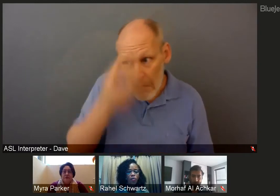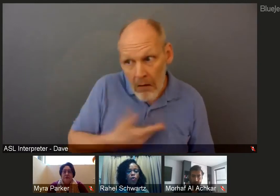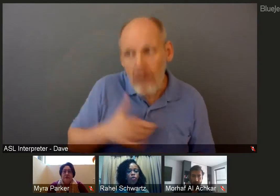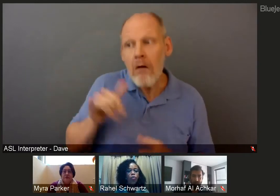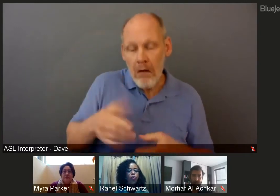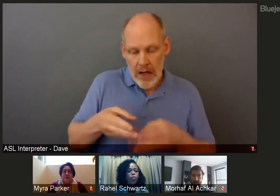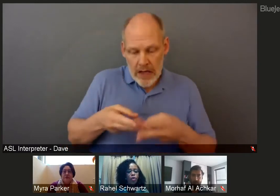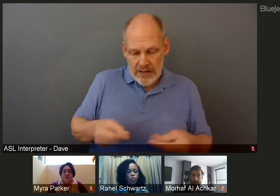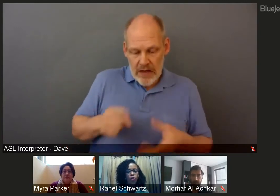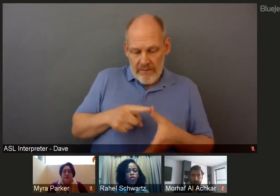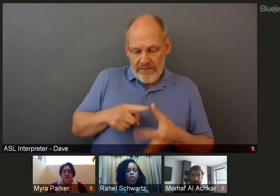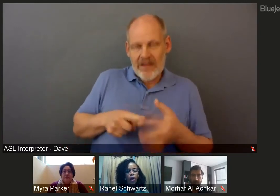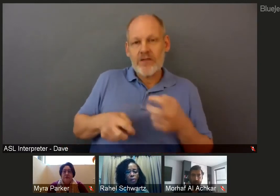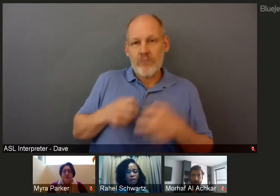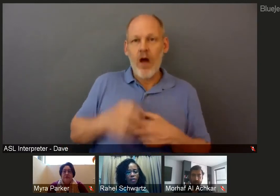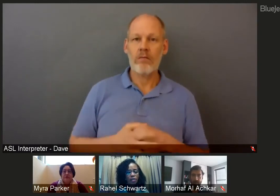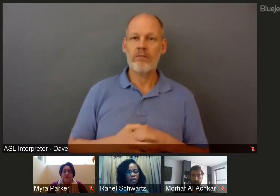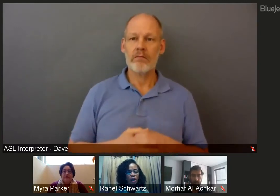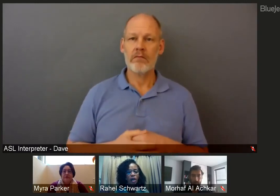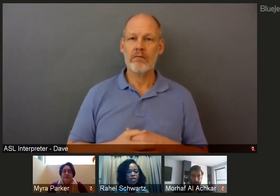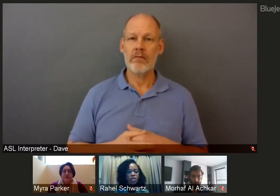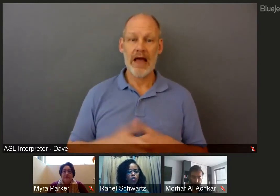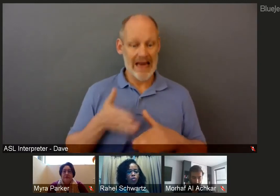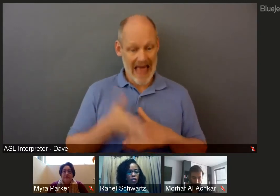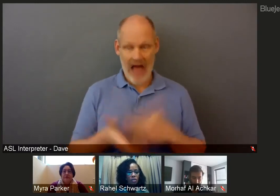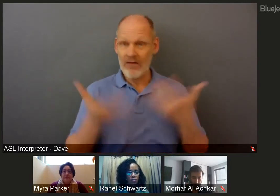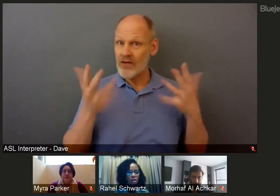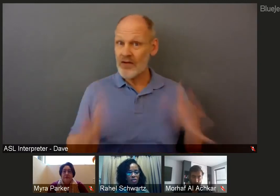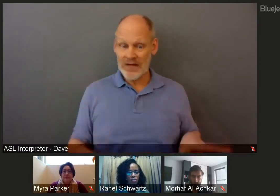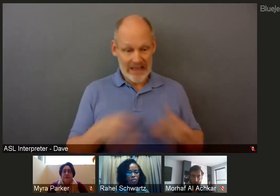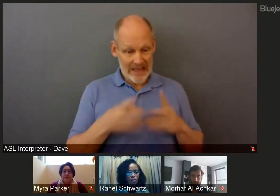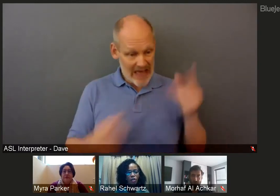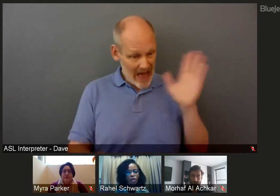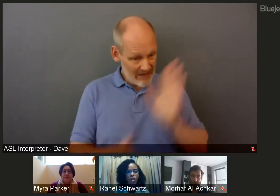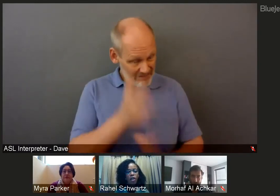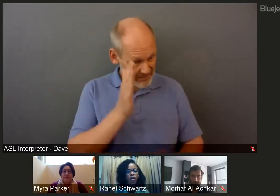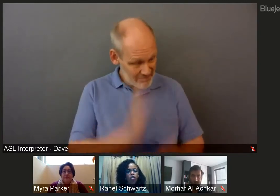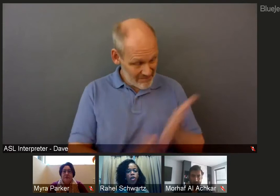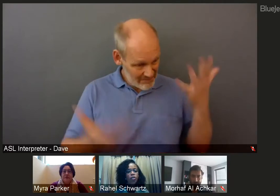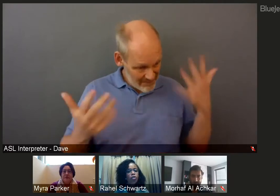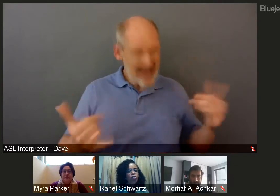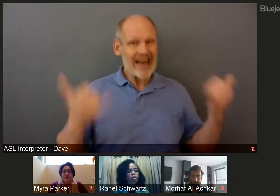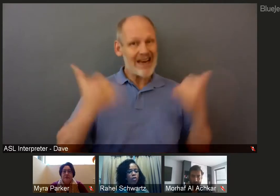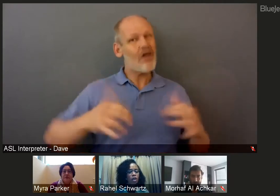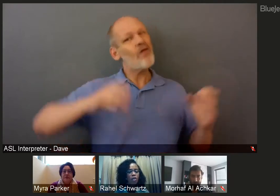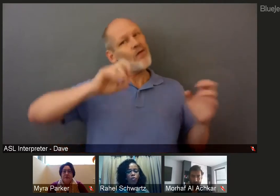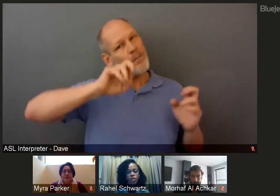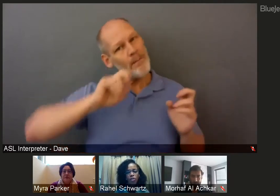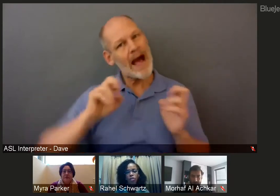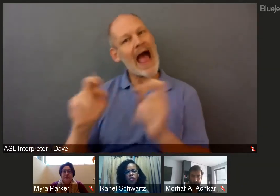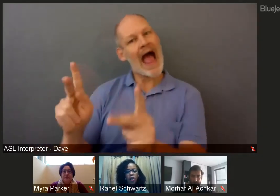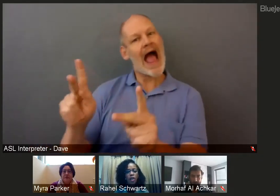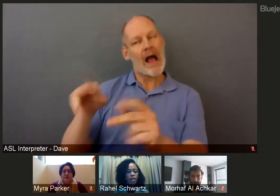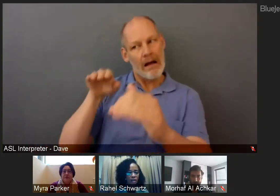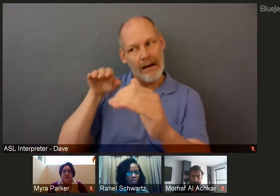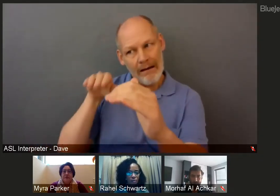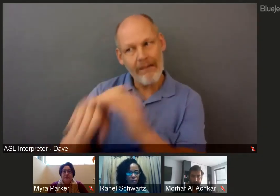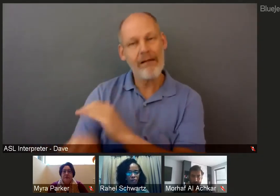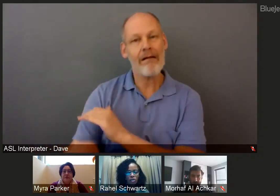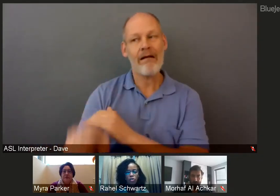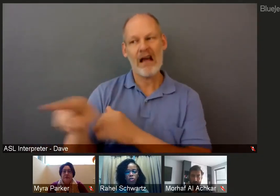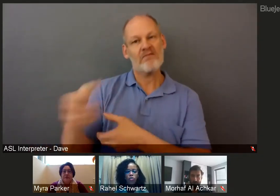reluctant when you come in as a trusted messenger in trying to communicate, whether it's